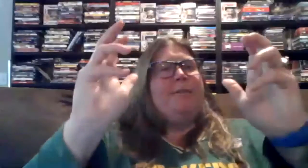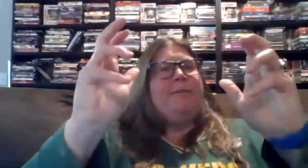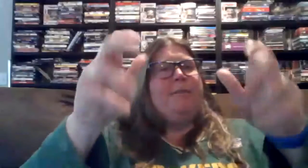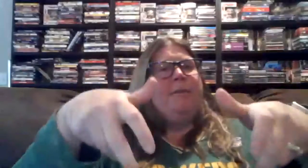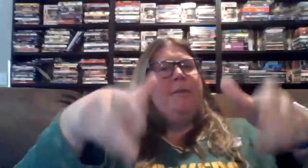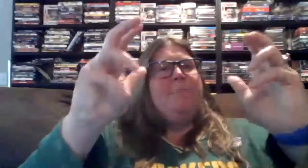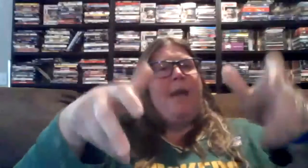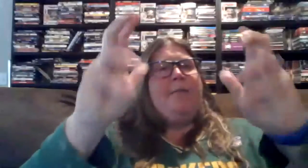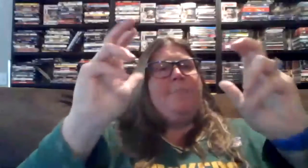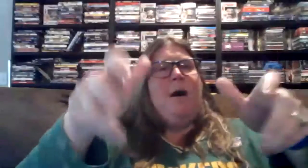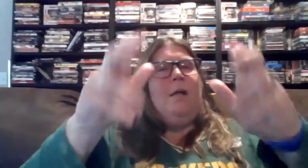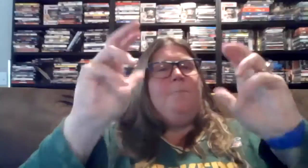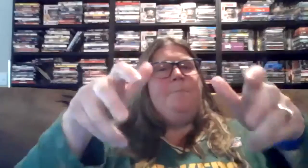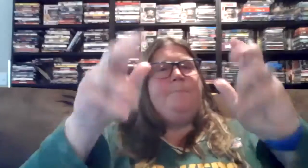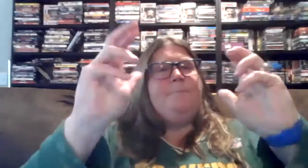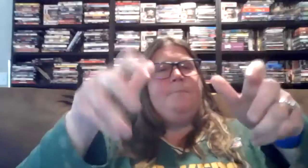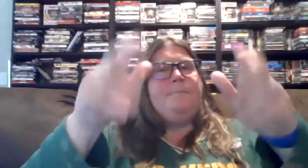wrist. Okay. Basketball.